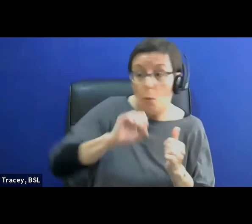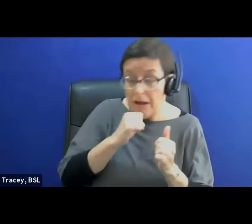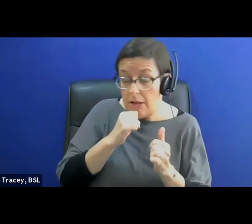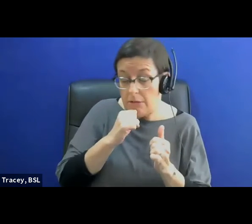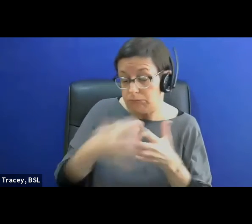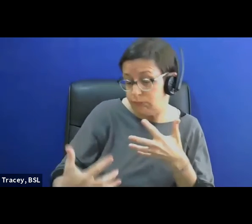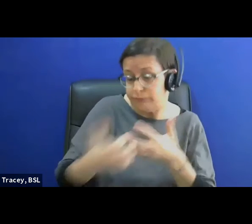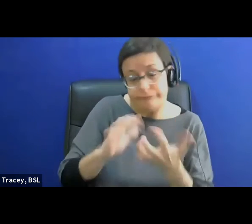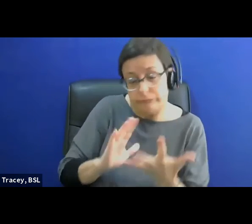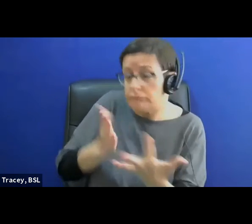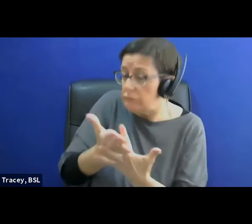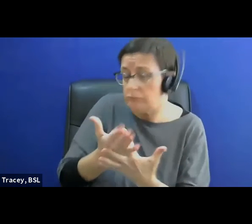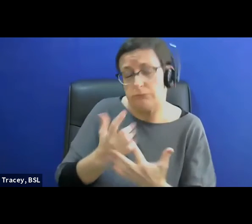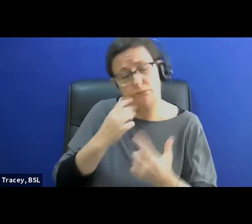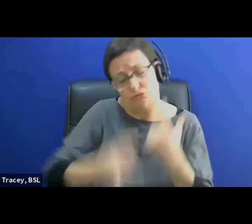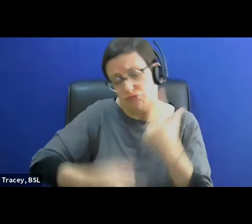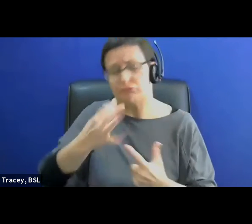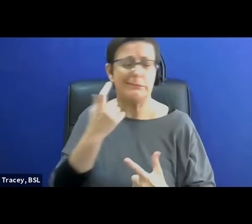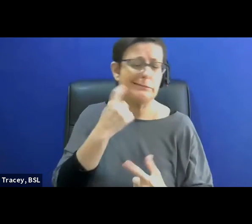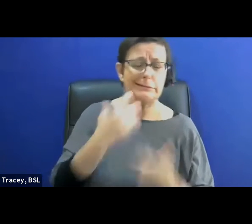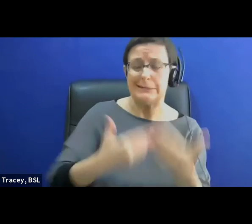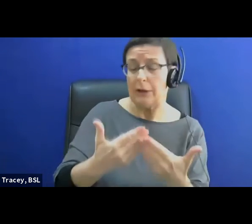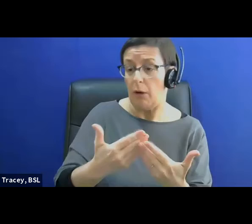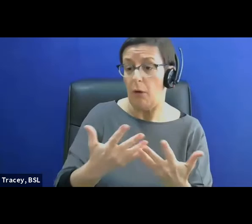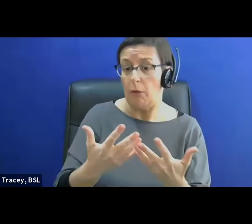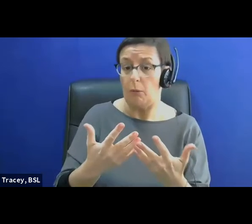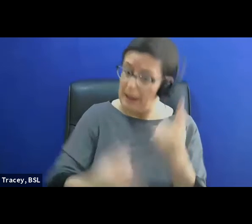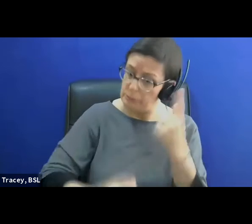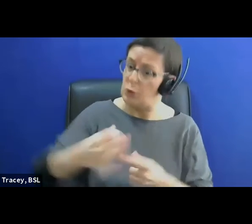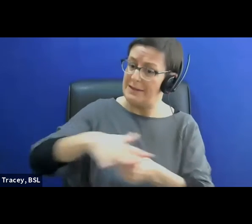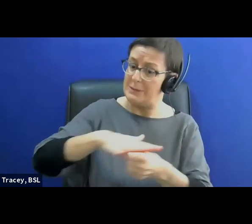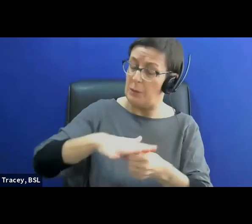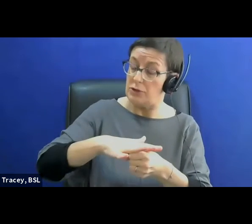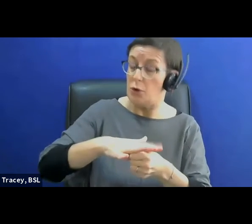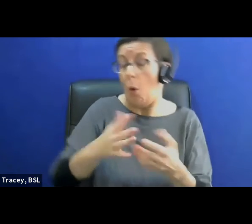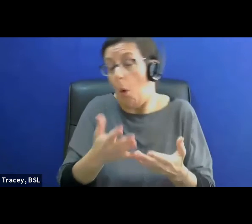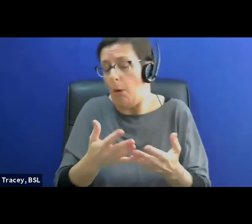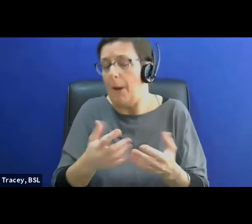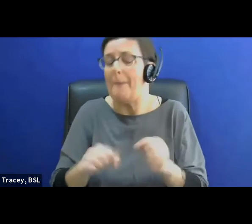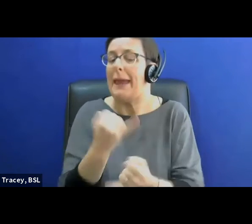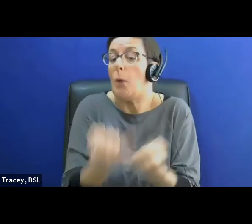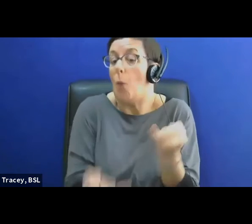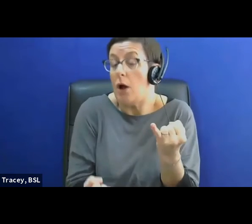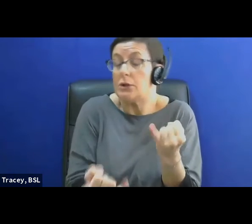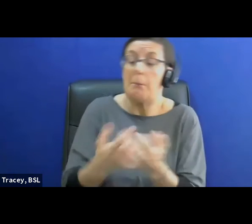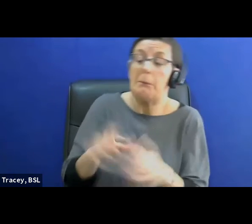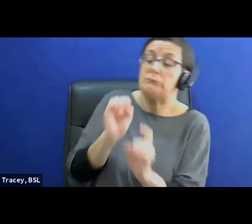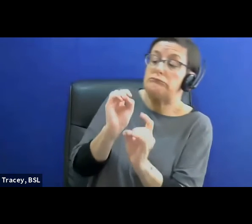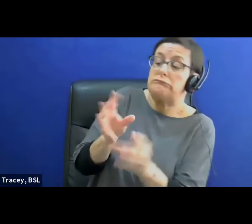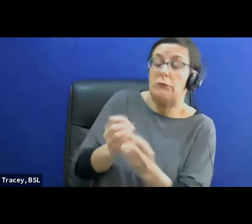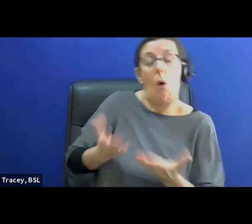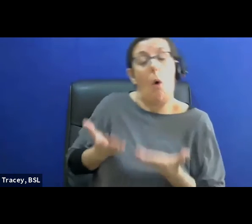going to enhance the situation. Also being able to throw in some improvements and things like that.